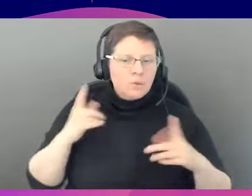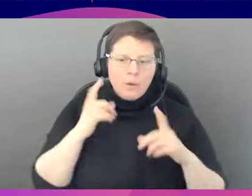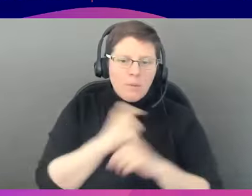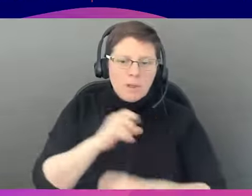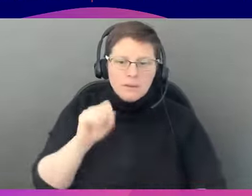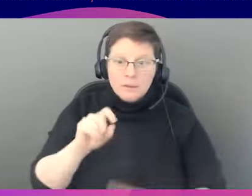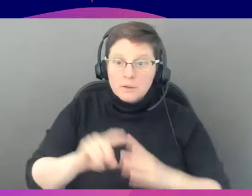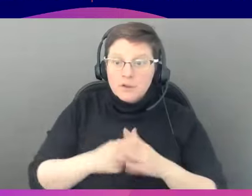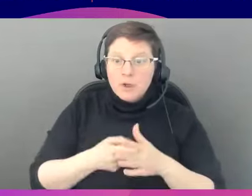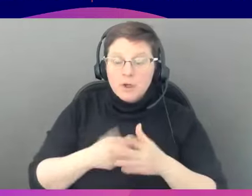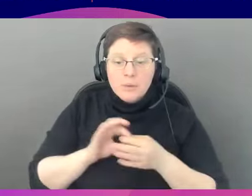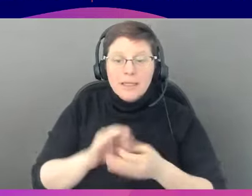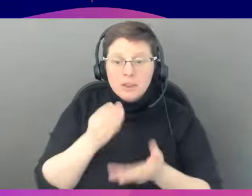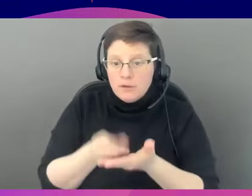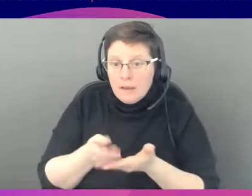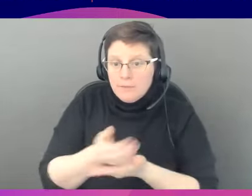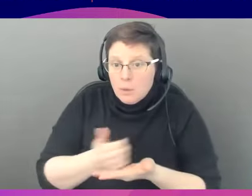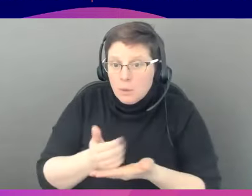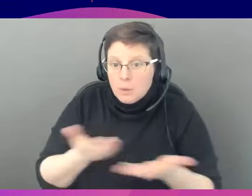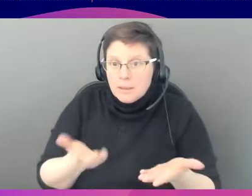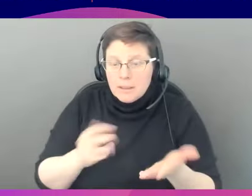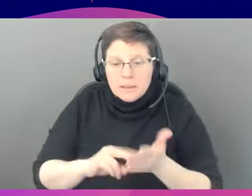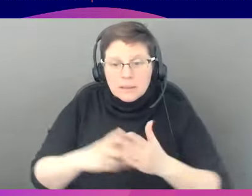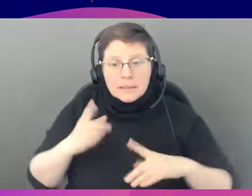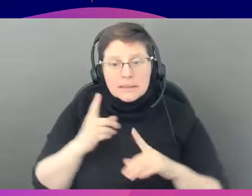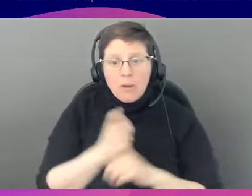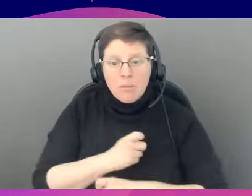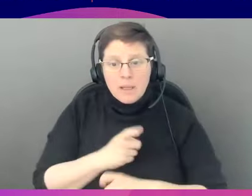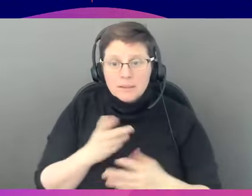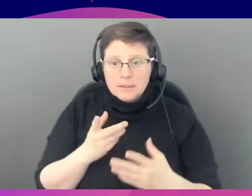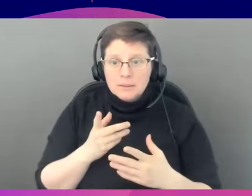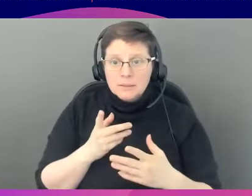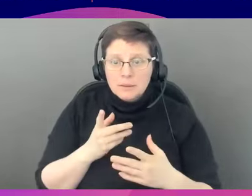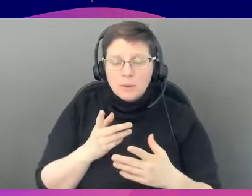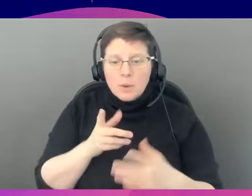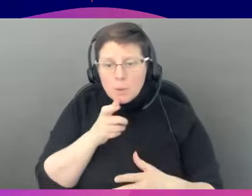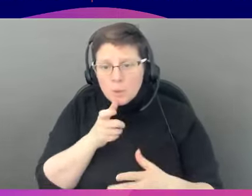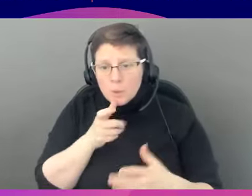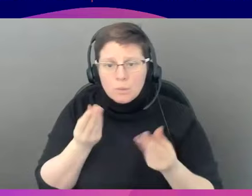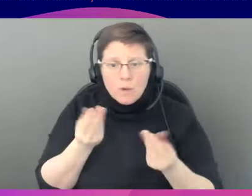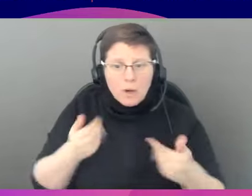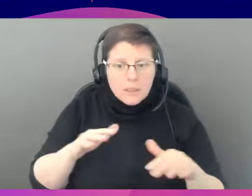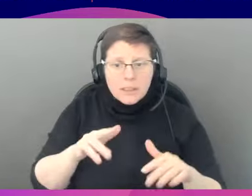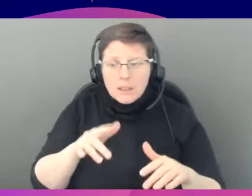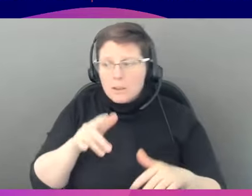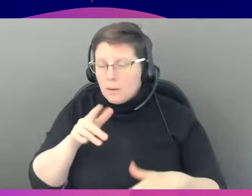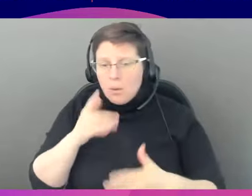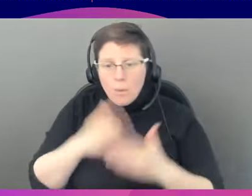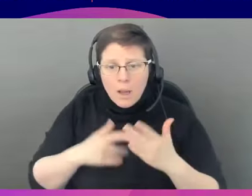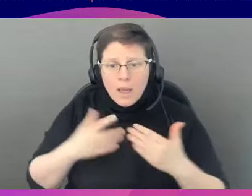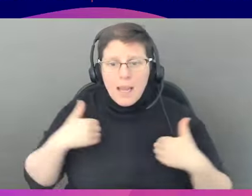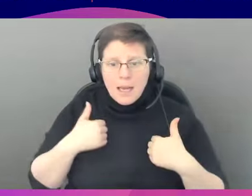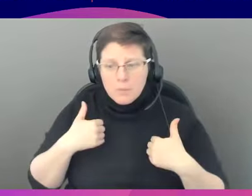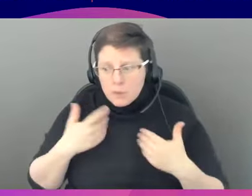the livelihood piece, there's a lot of complexity around property law, which animals are considered property